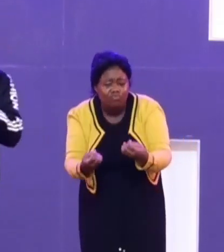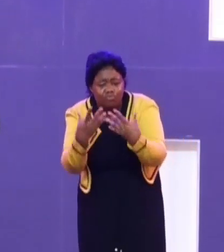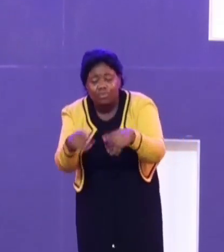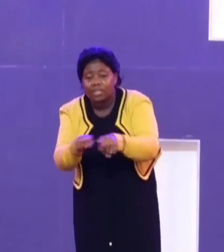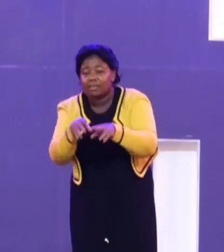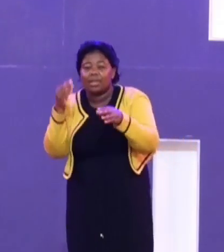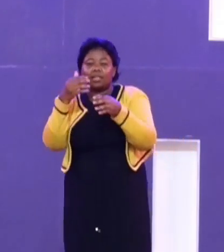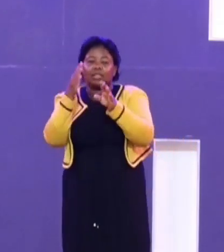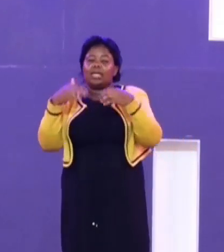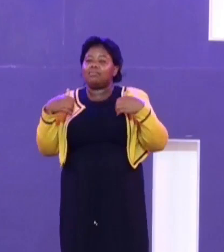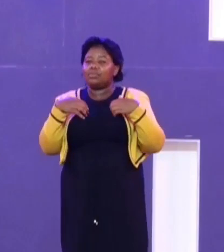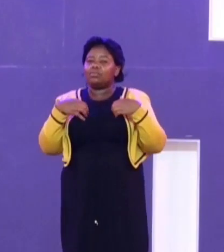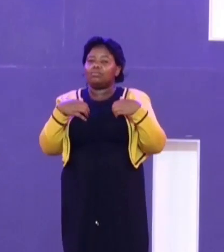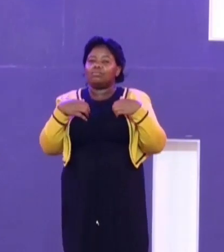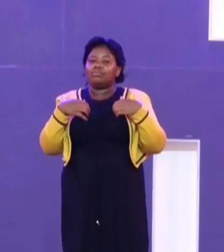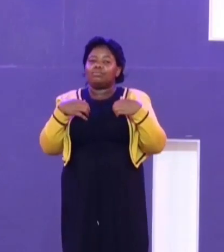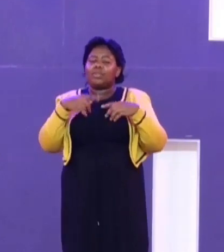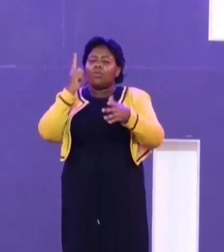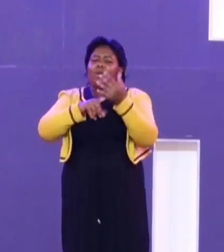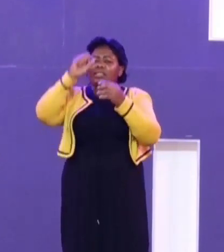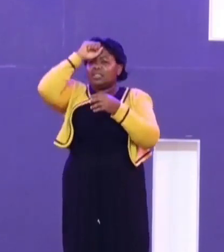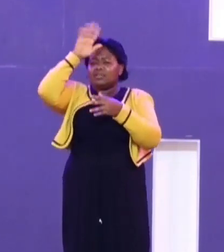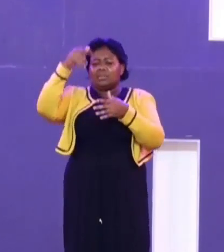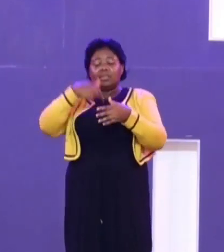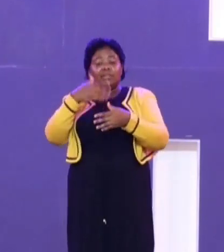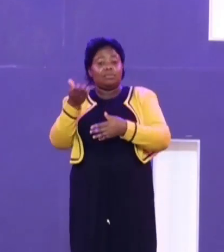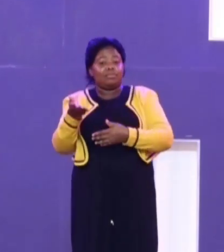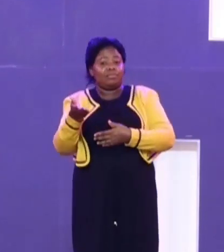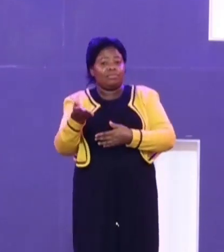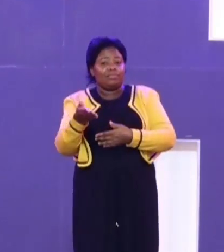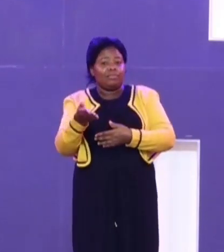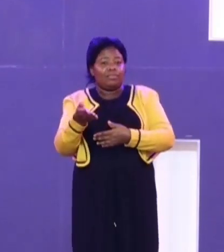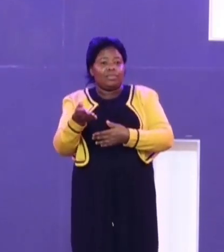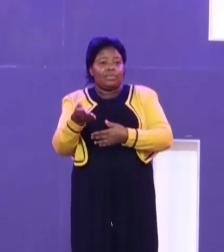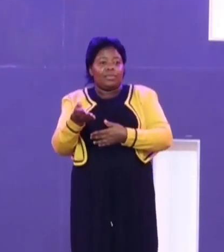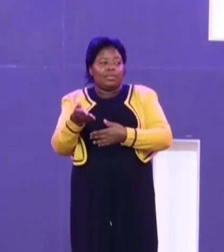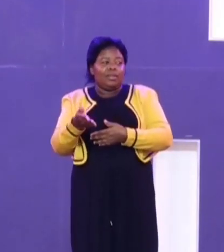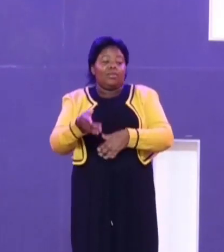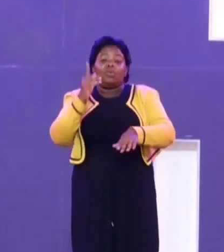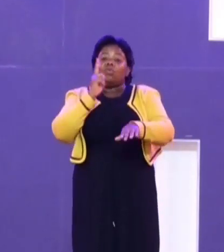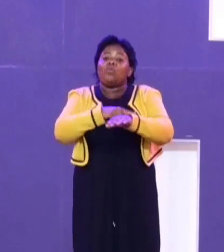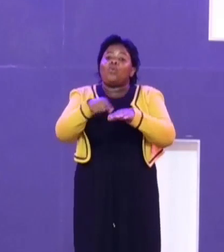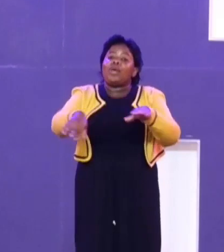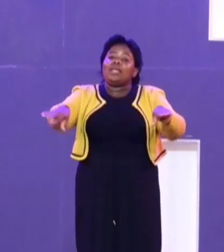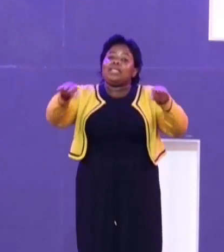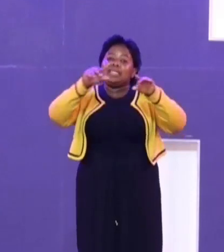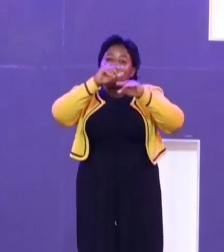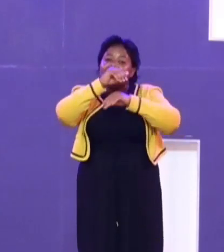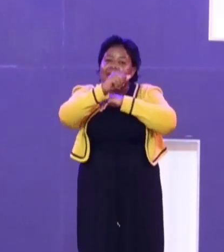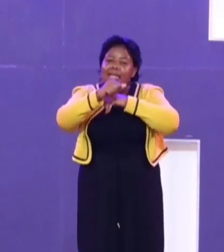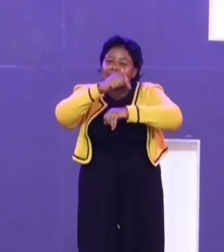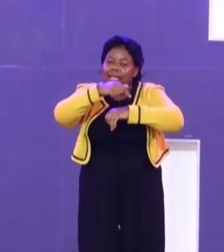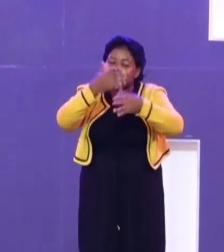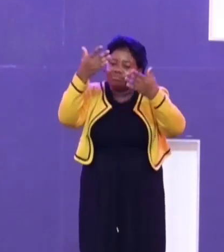as animals. Ekisinga okuneewunza tujja kusomawo. What amazes me most, we shall read there. Emyaka gya kiraasi bwe gyaggwaako. When the years of the